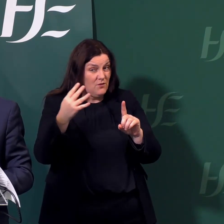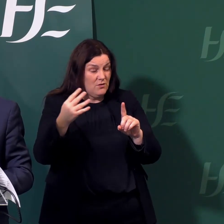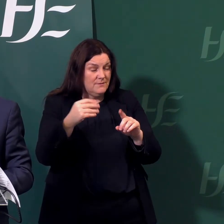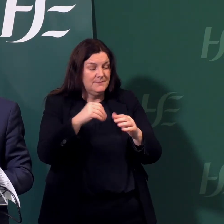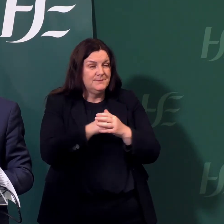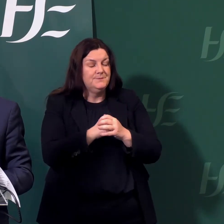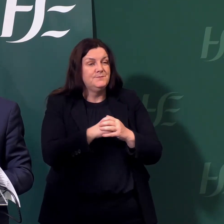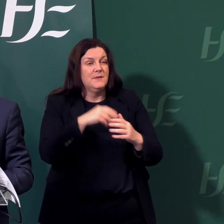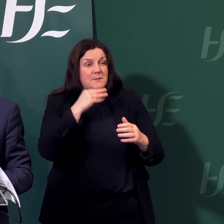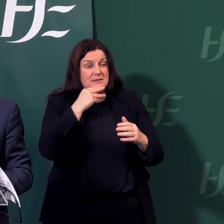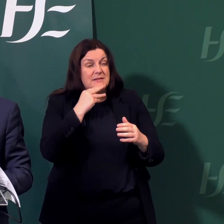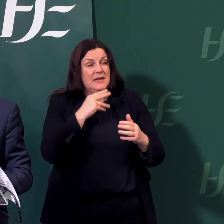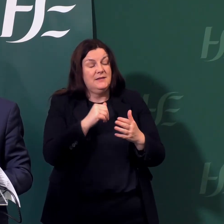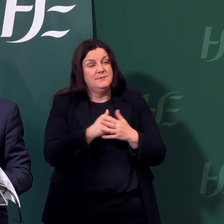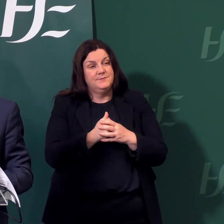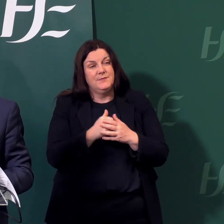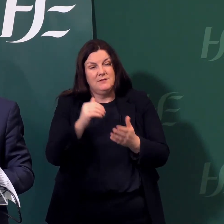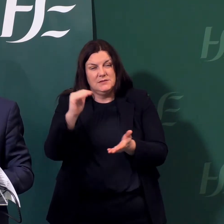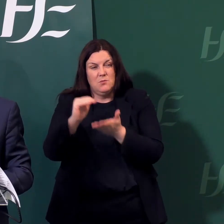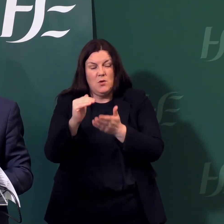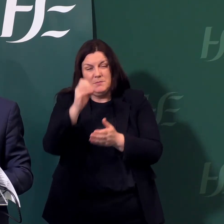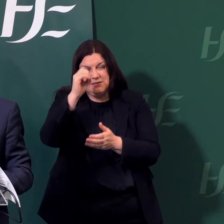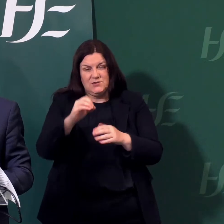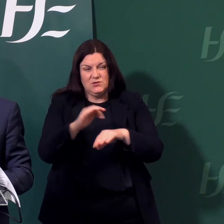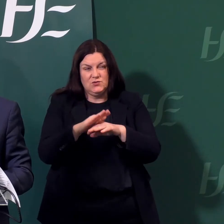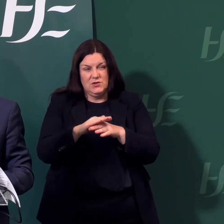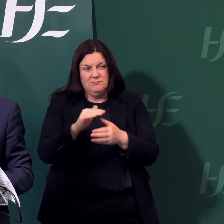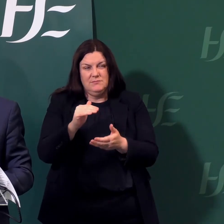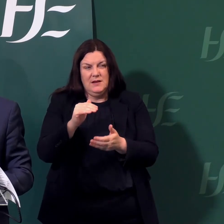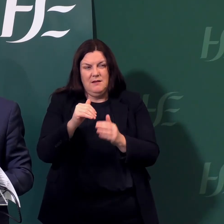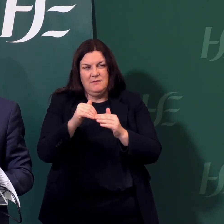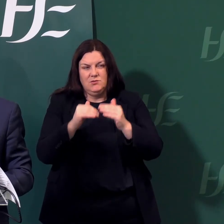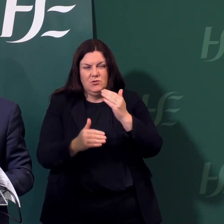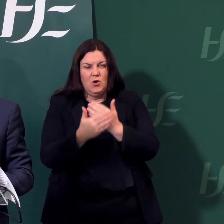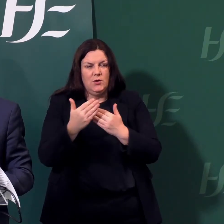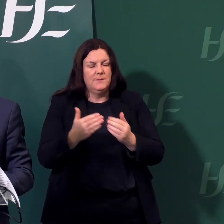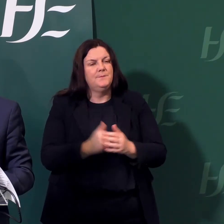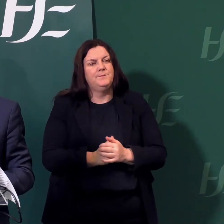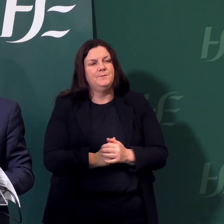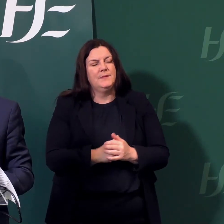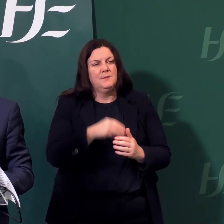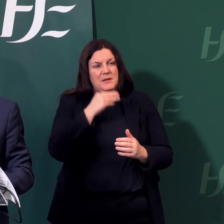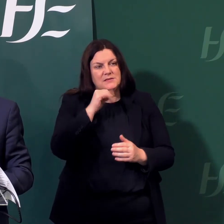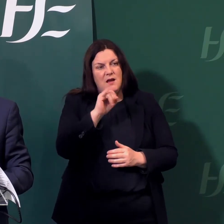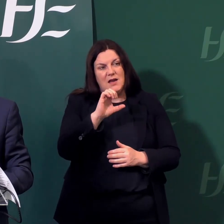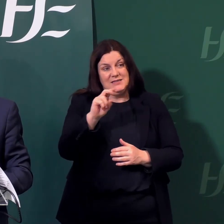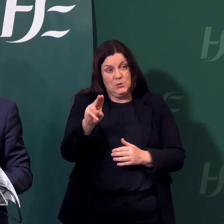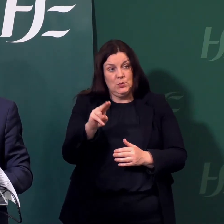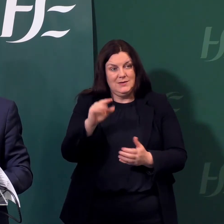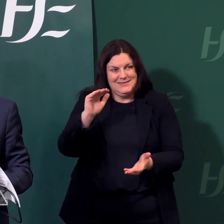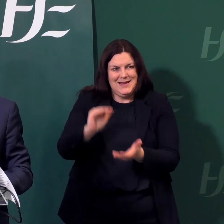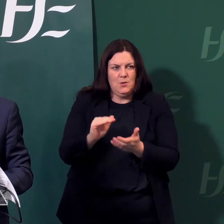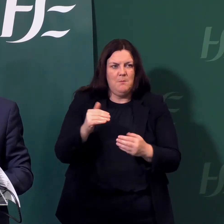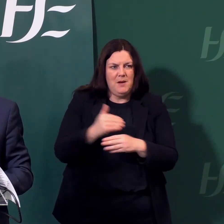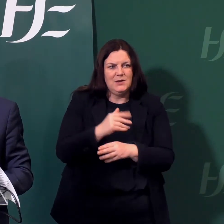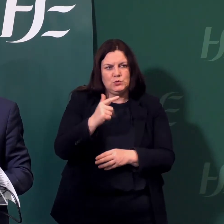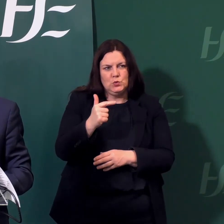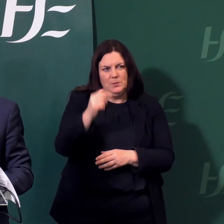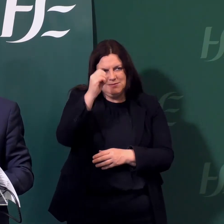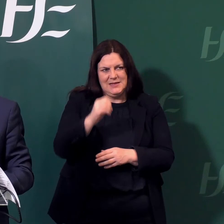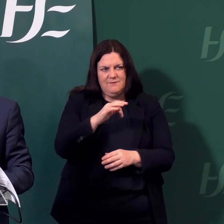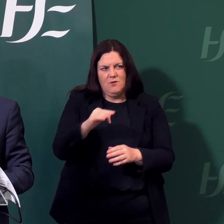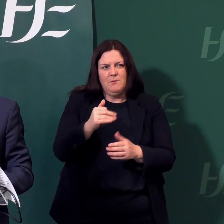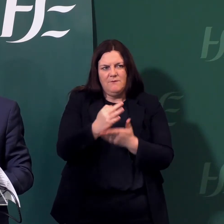117 patients now in ICU. It's certainly down 11% on this day last week, and down about 2% on a couple of weeks